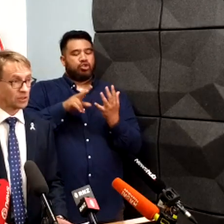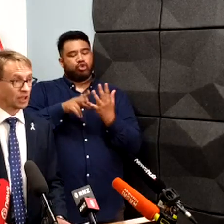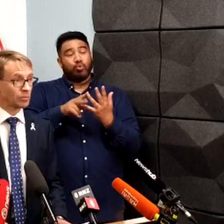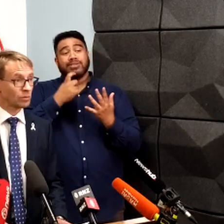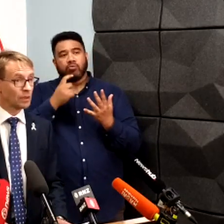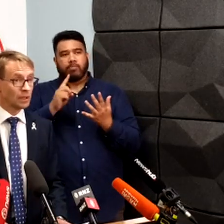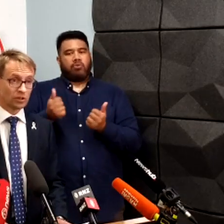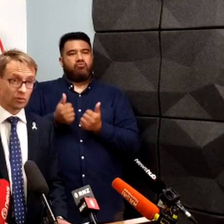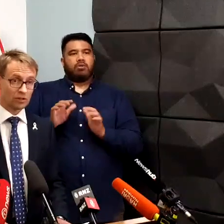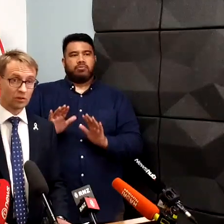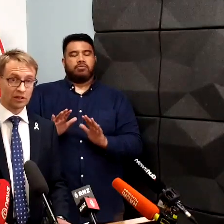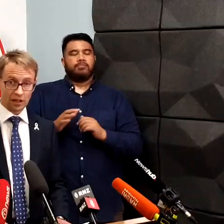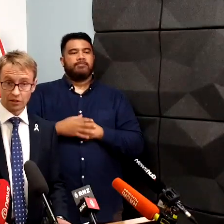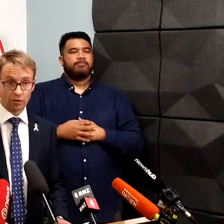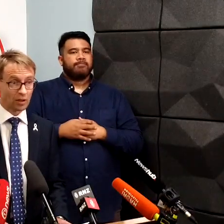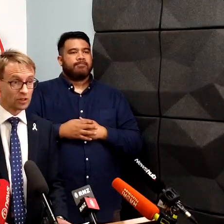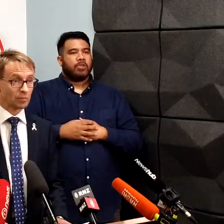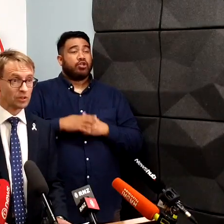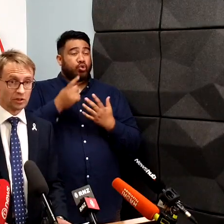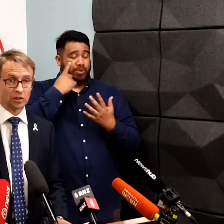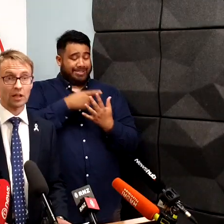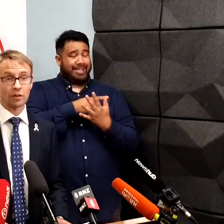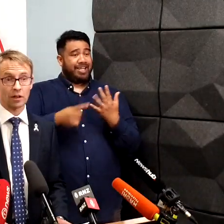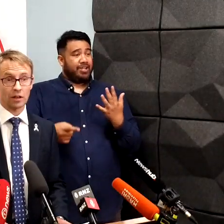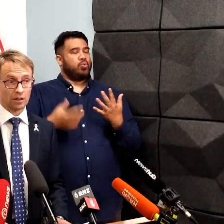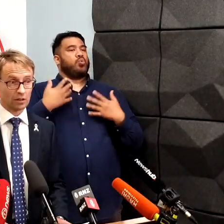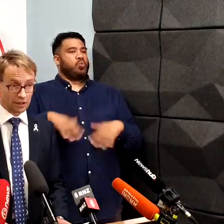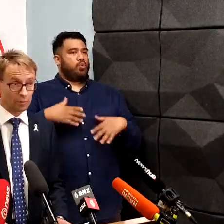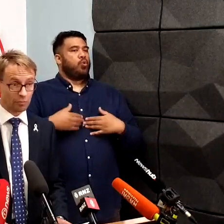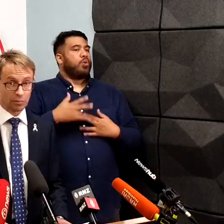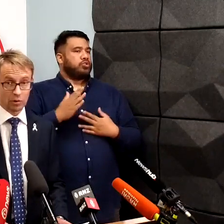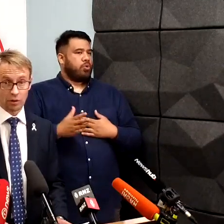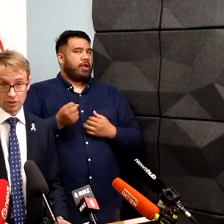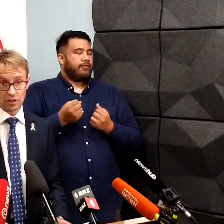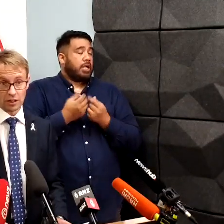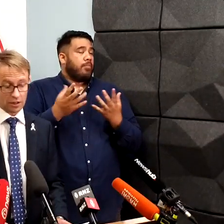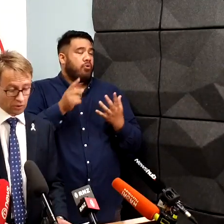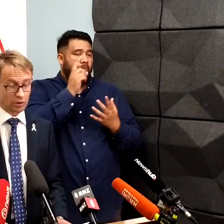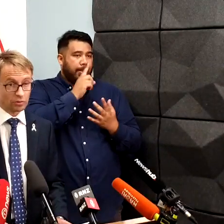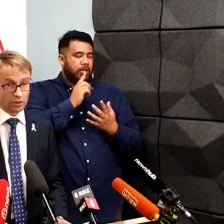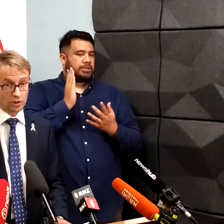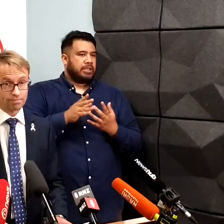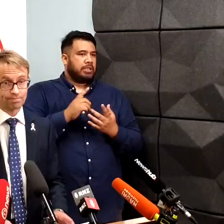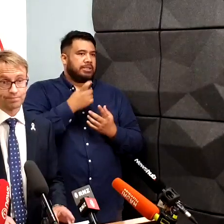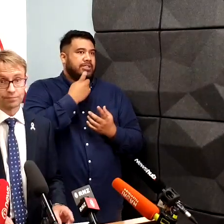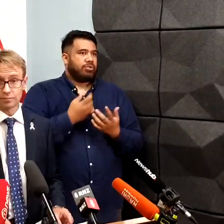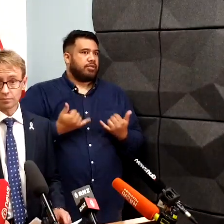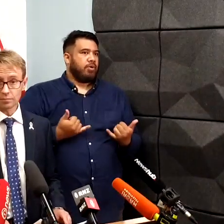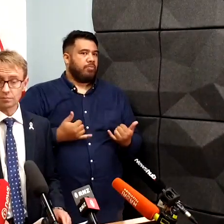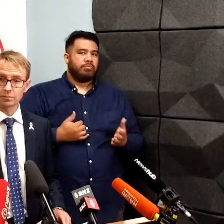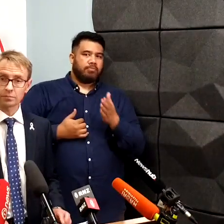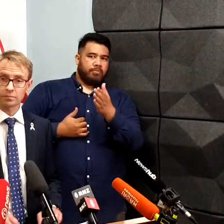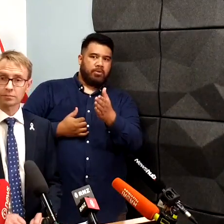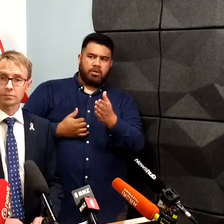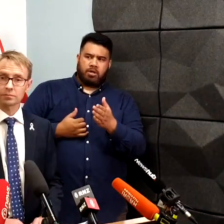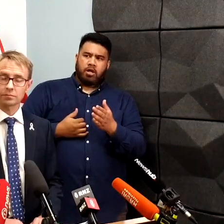serious but stable. So as you can glean from those numbers, we still have a number of people who are in a critical condition. Are the